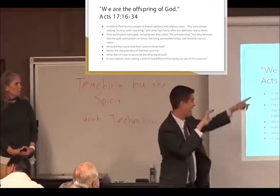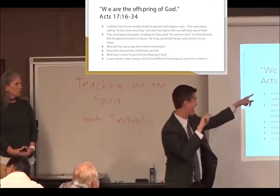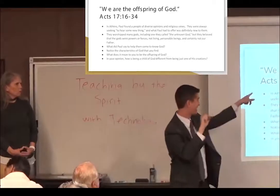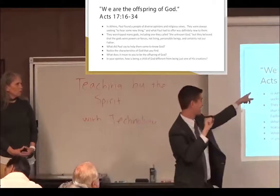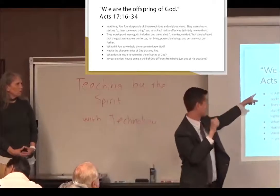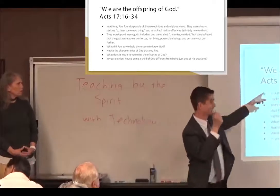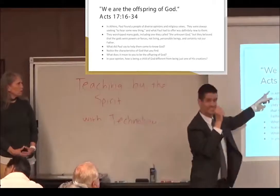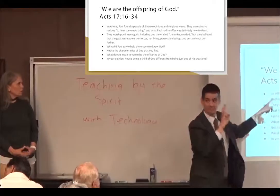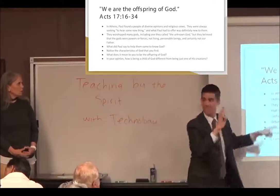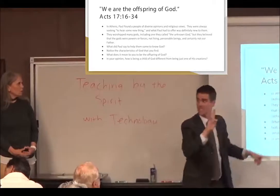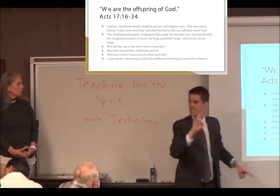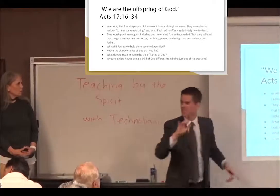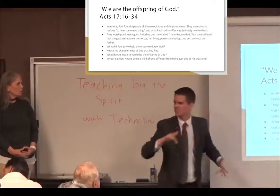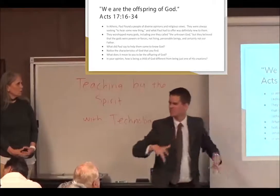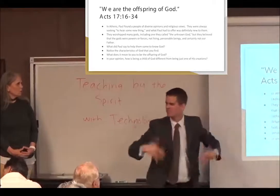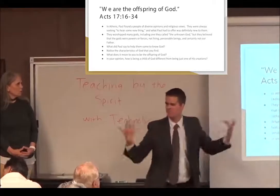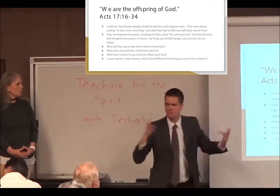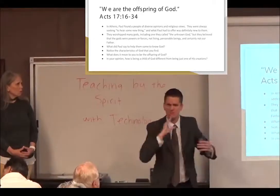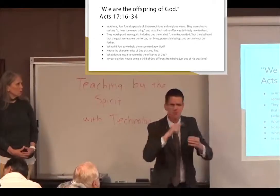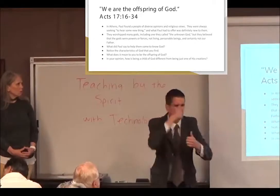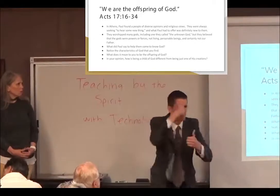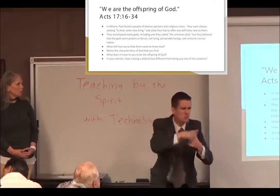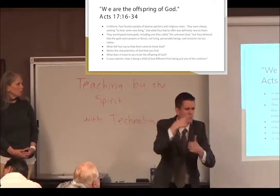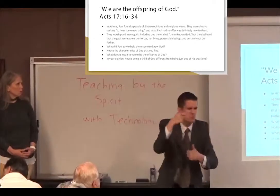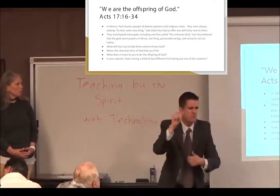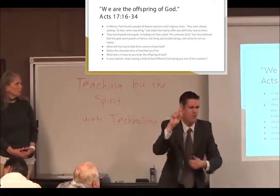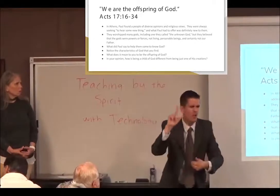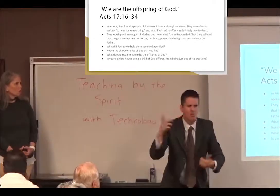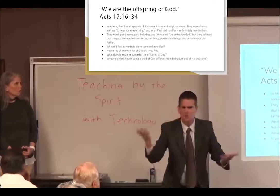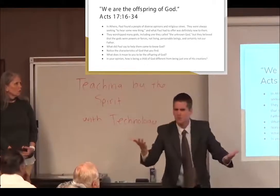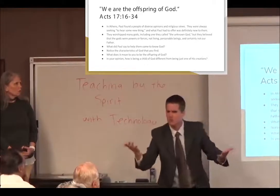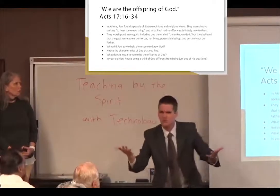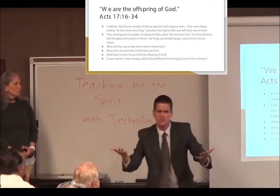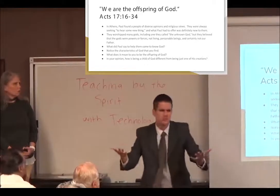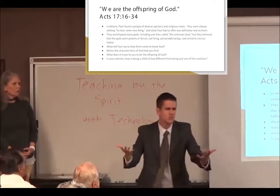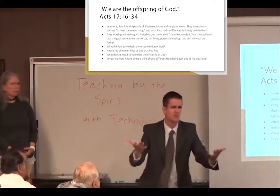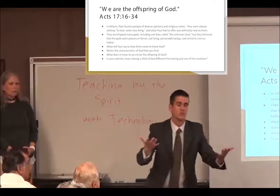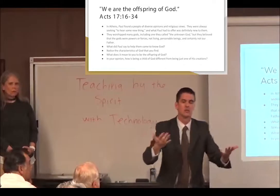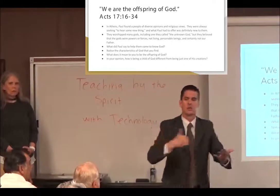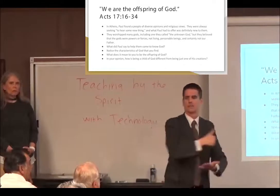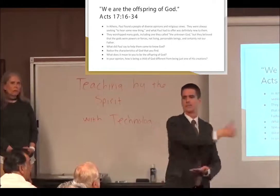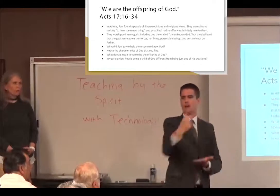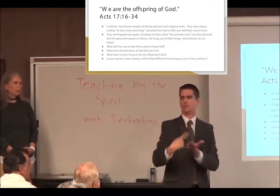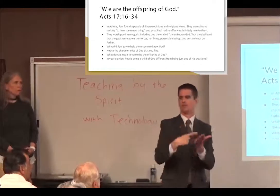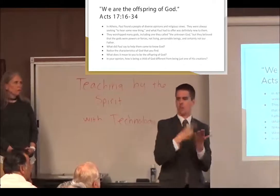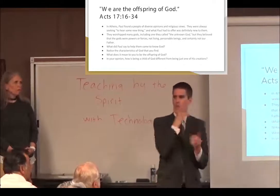question. In Acts 17, what's going on in Acts? Do you remember what's going on with Paul right there?